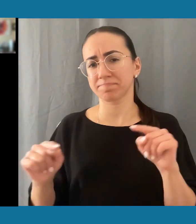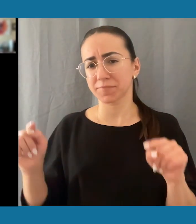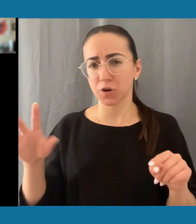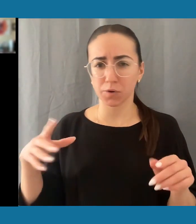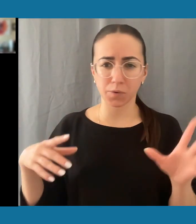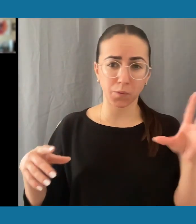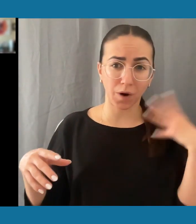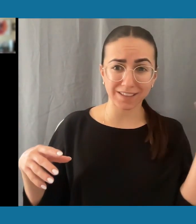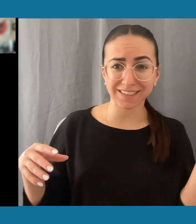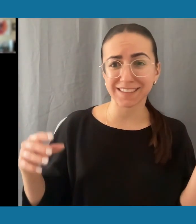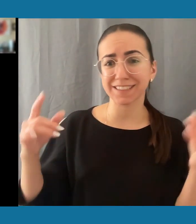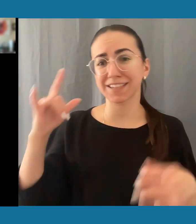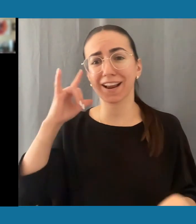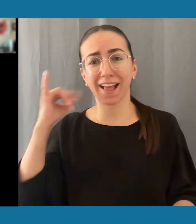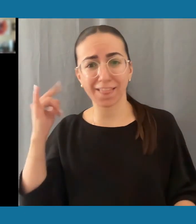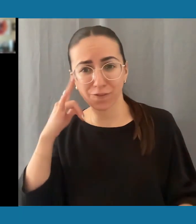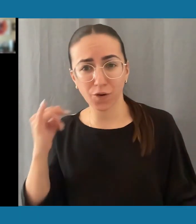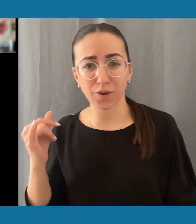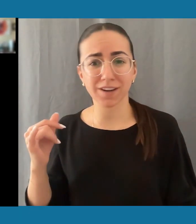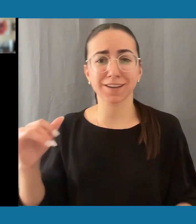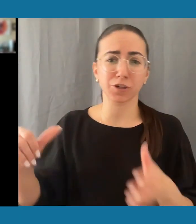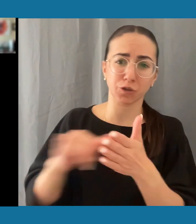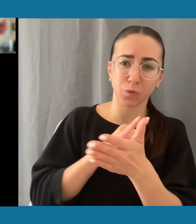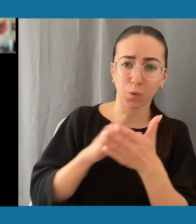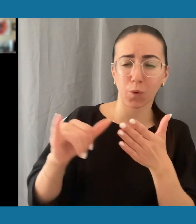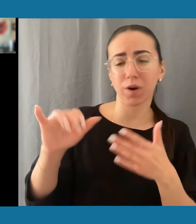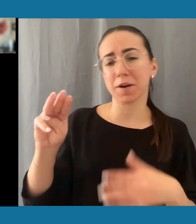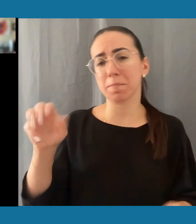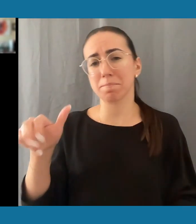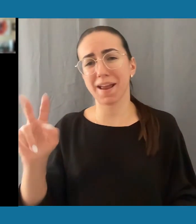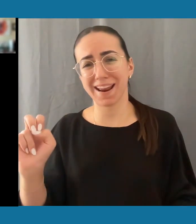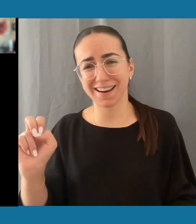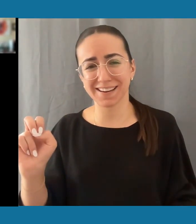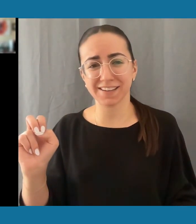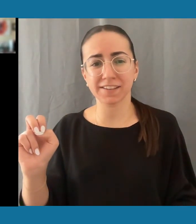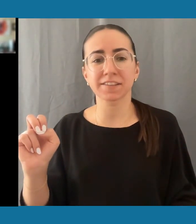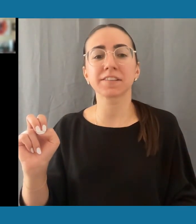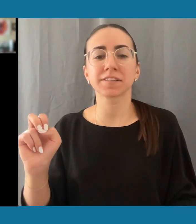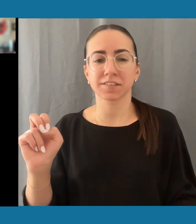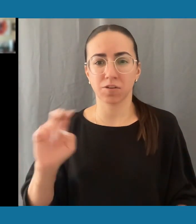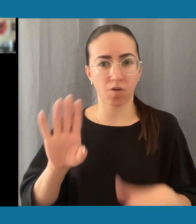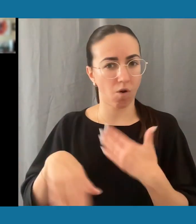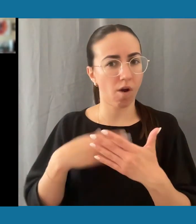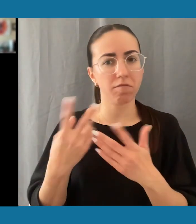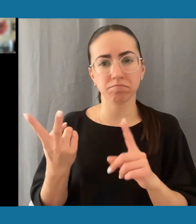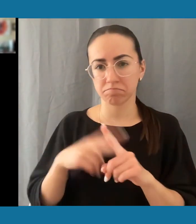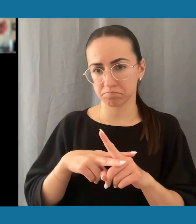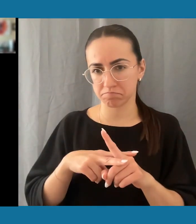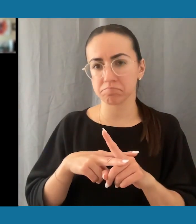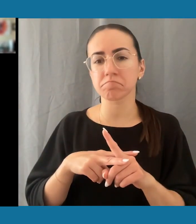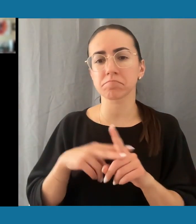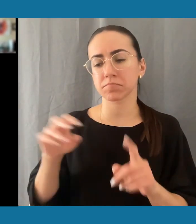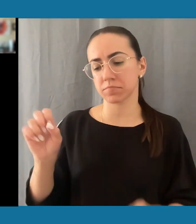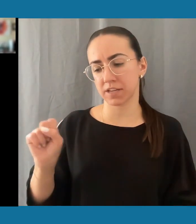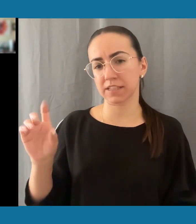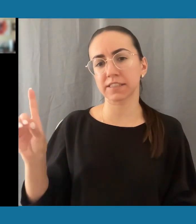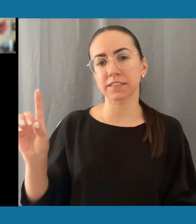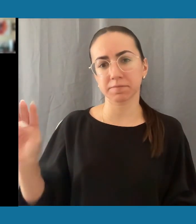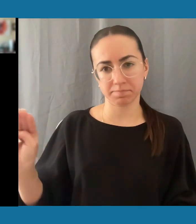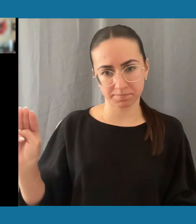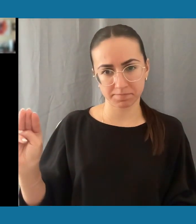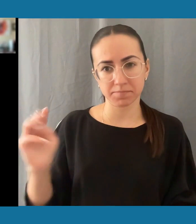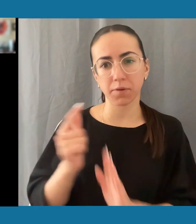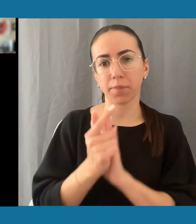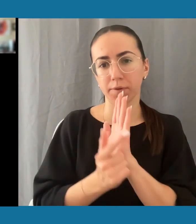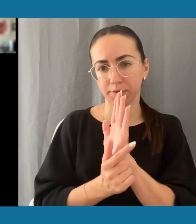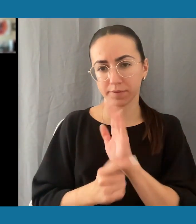and Maine have all implemented supported decision-making laws. When we started our